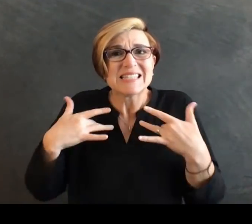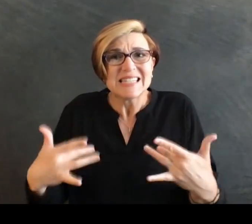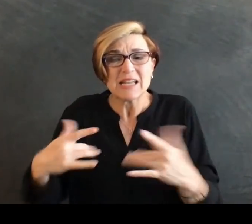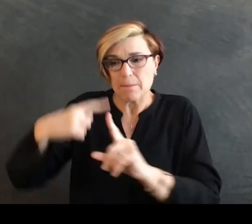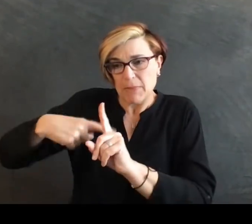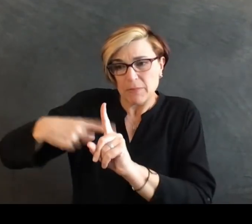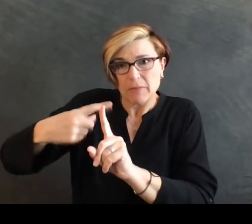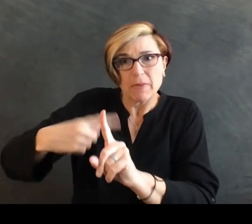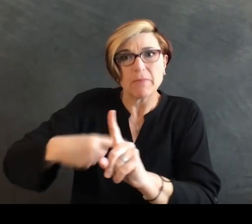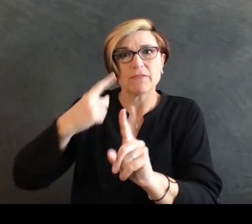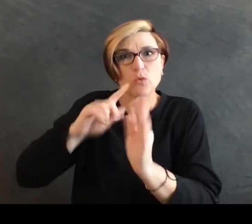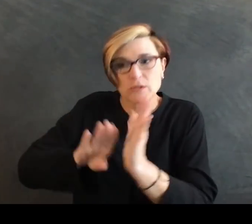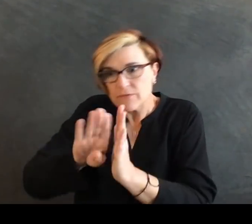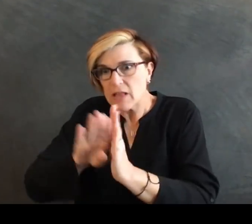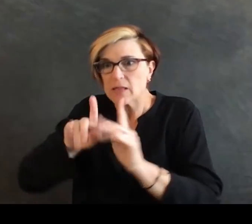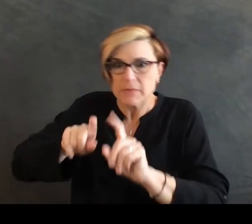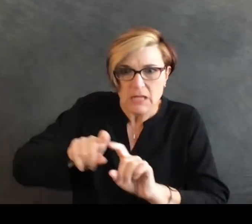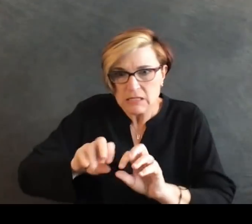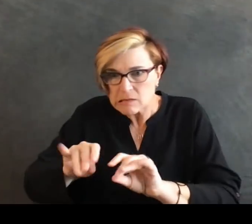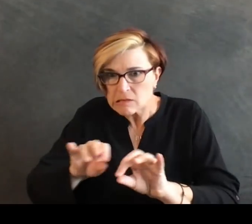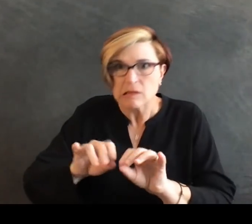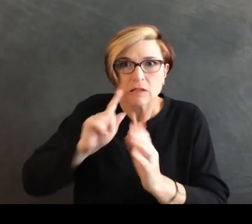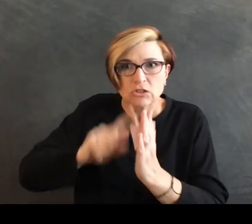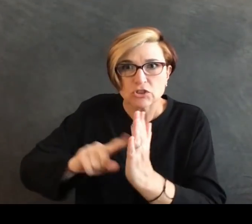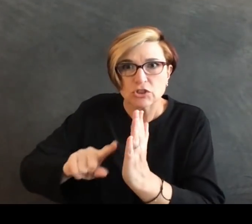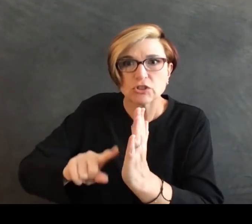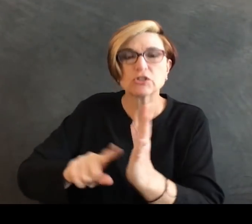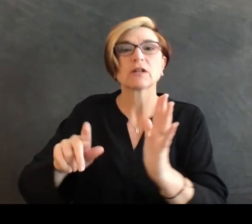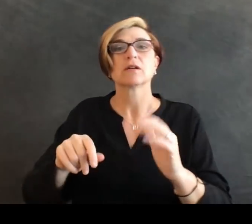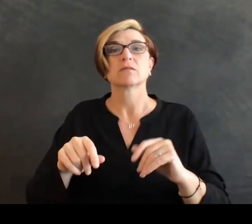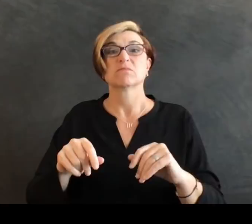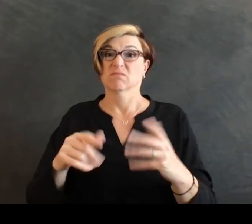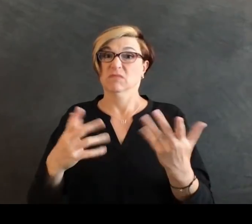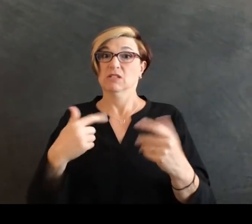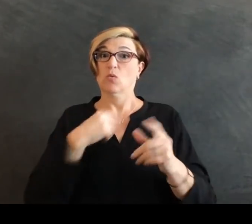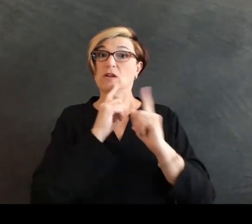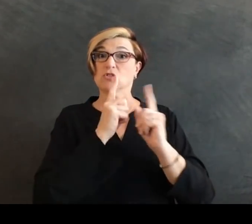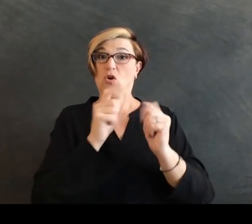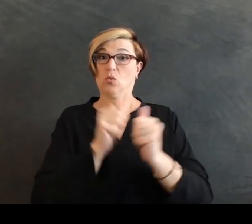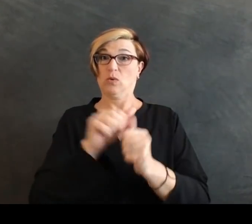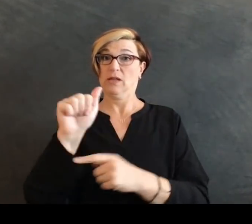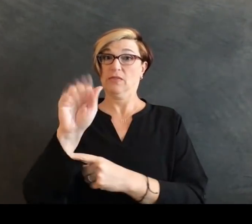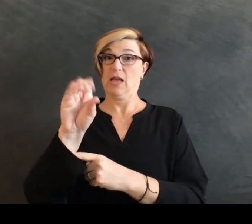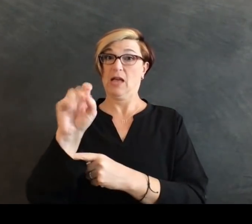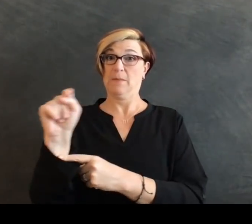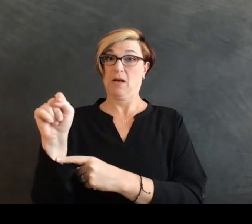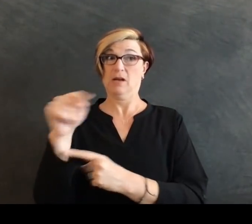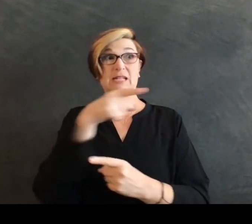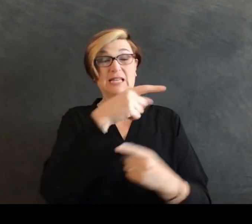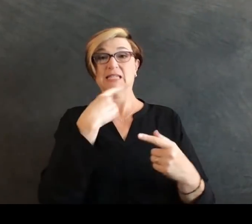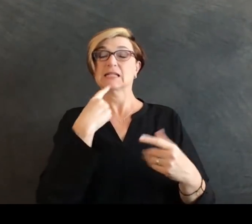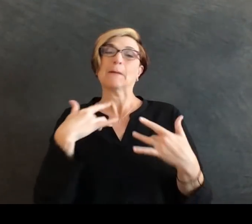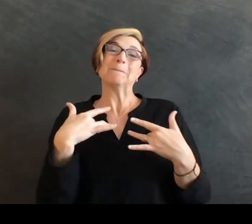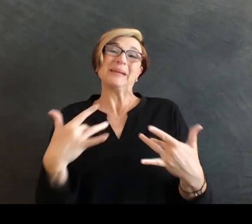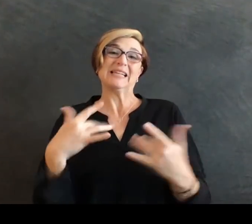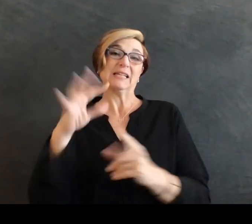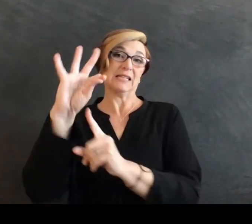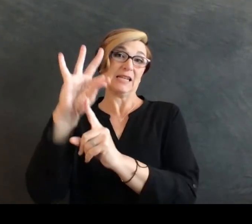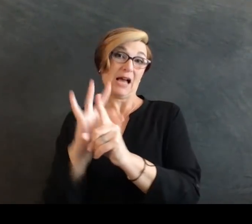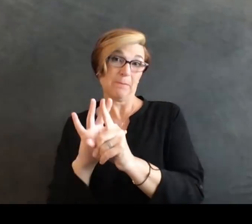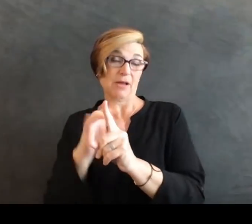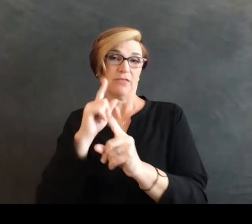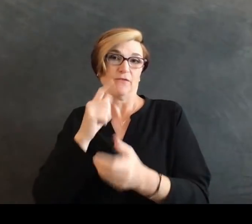with the Abbott CEO. He told me that normally this is a 9 to 12-month approach to developing a point-of-care test. They did this